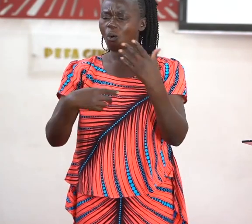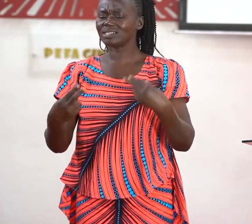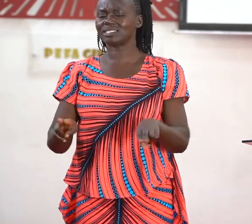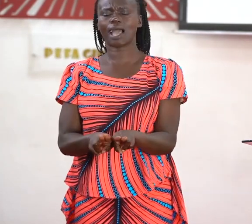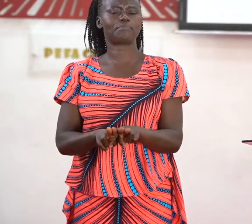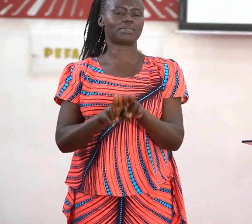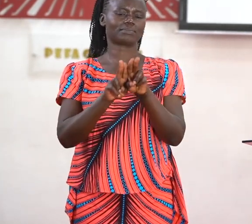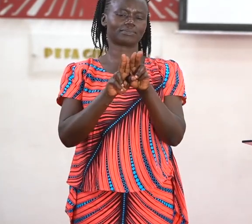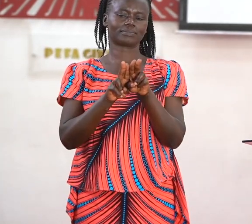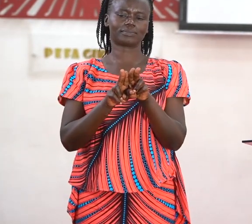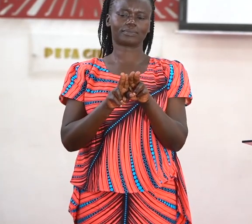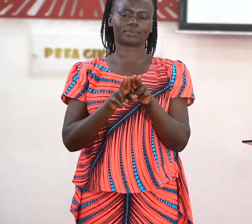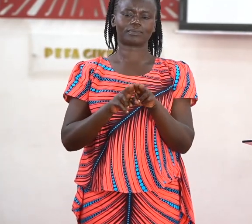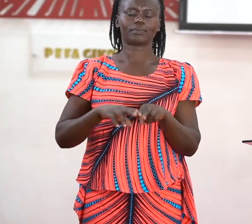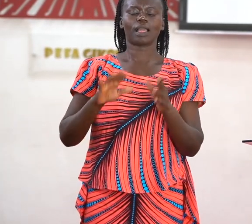Jesus.